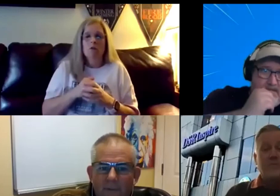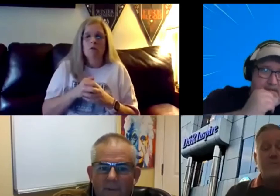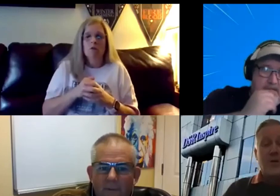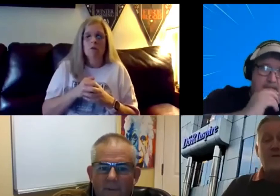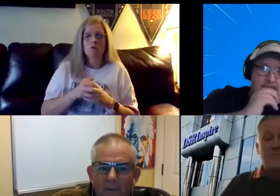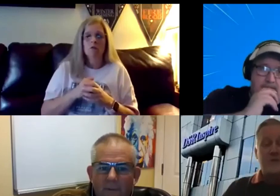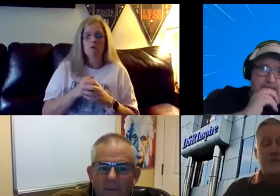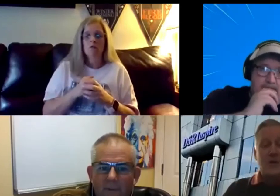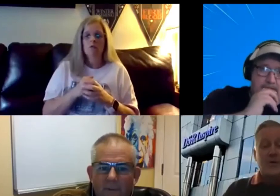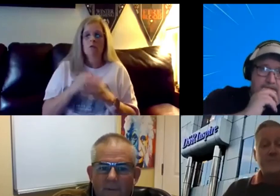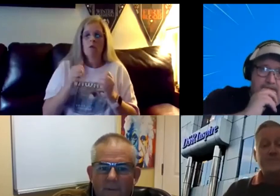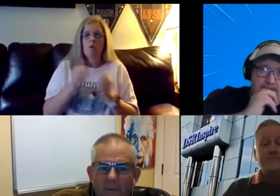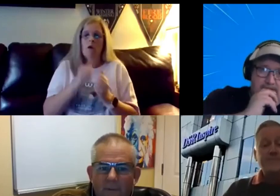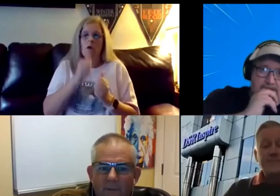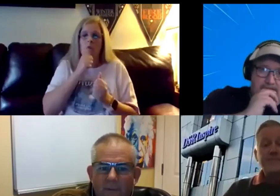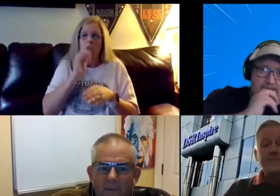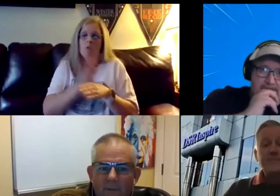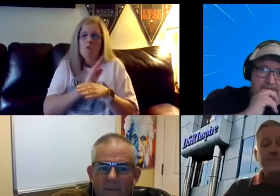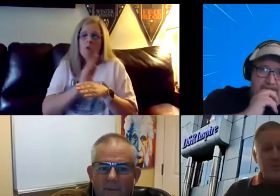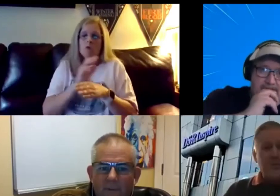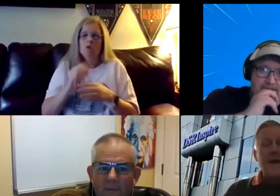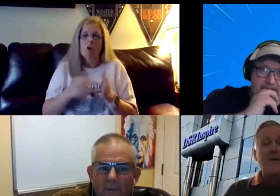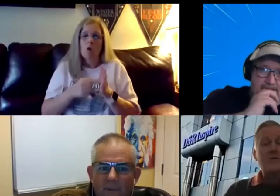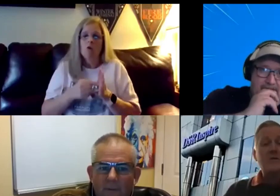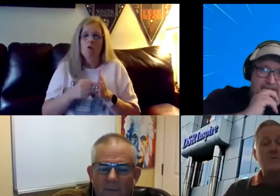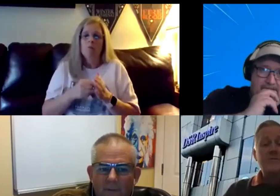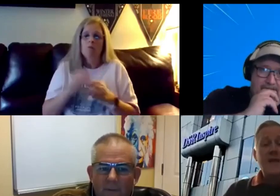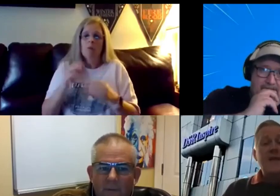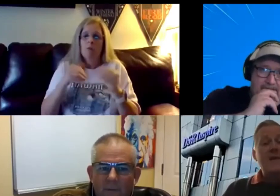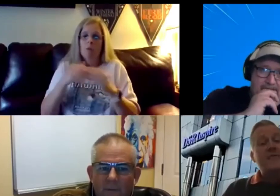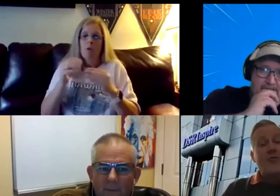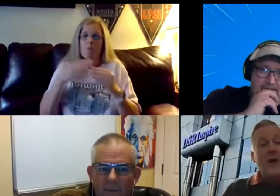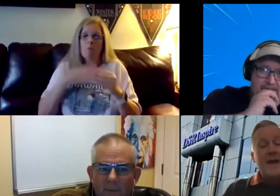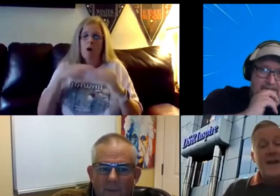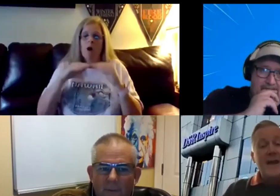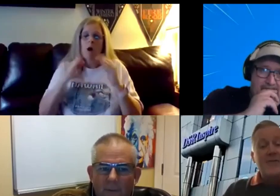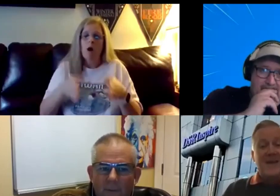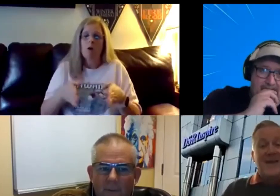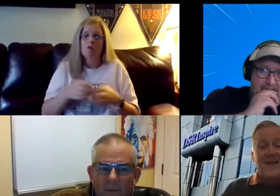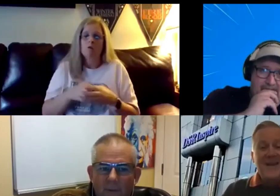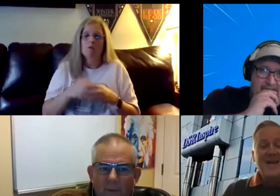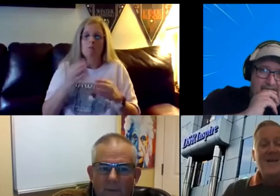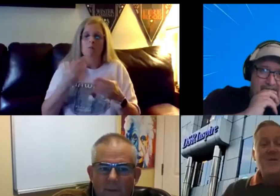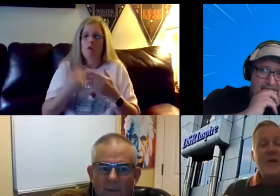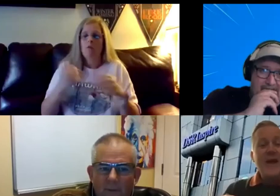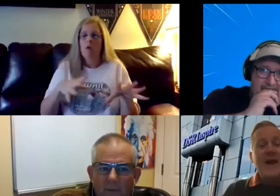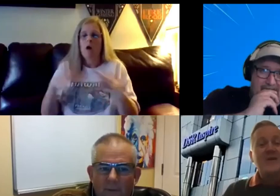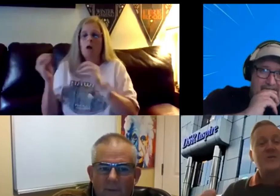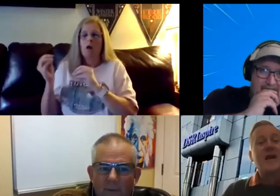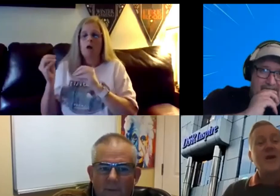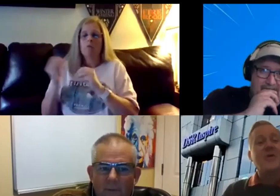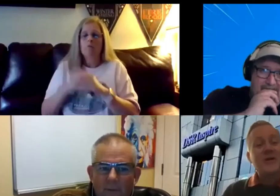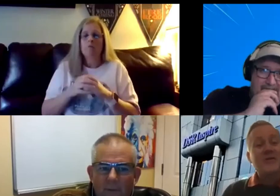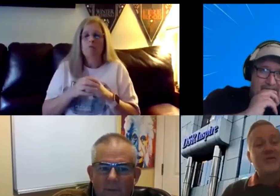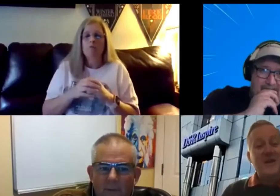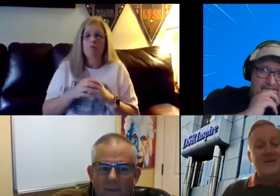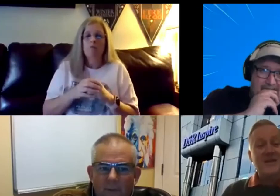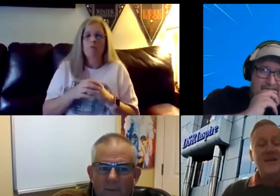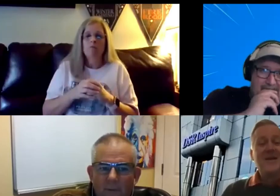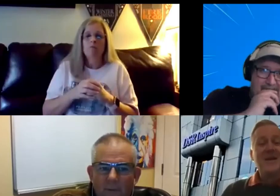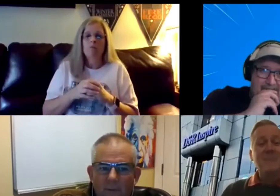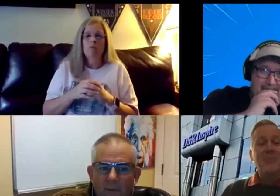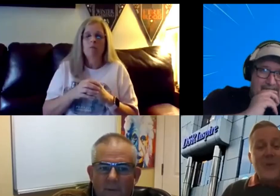with a private business owner. He built my house. And before I left, we actually got one of